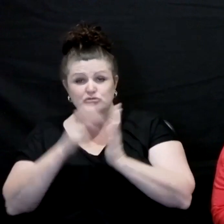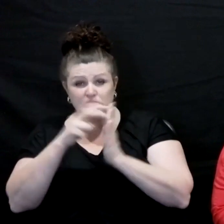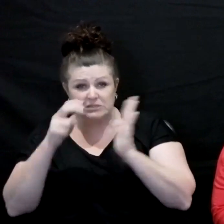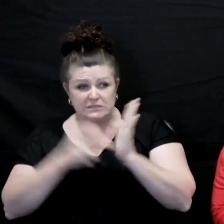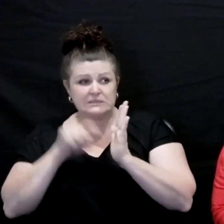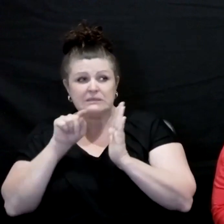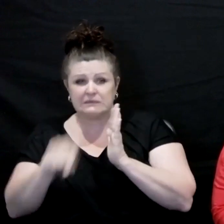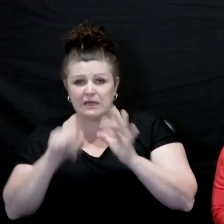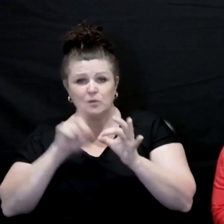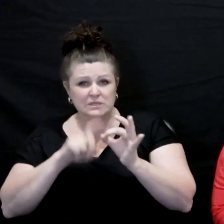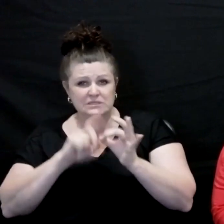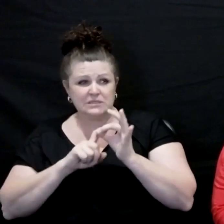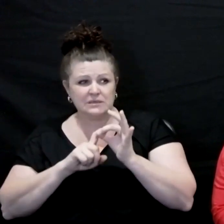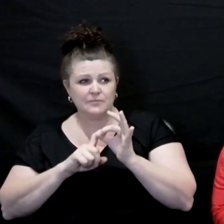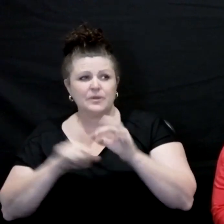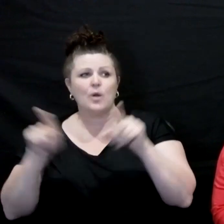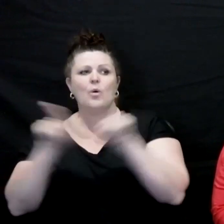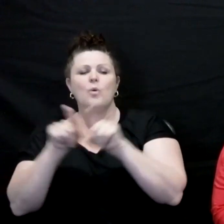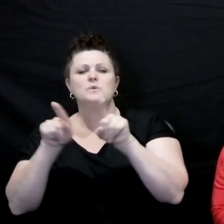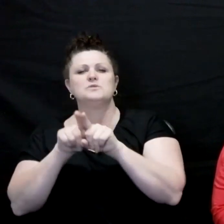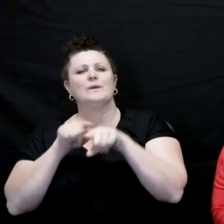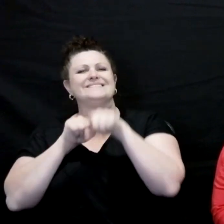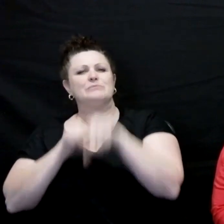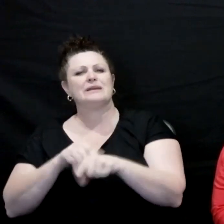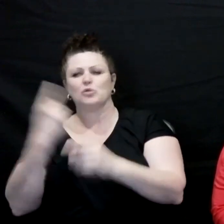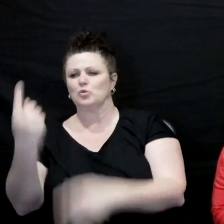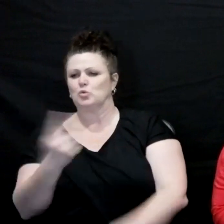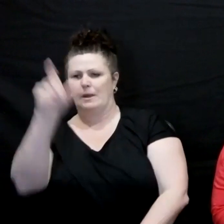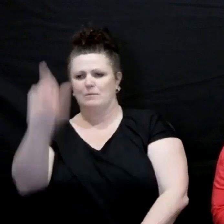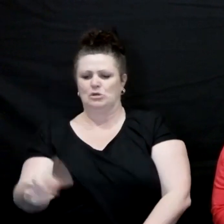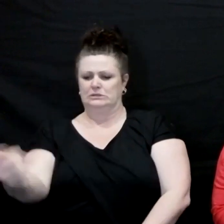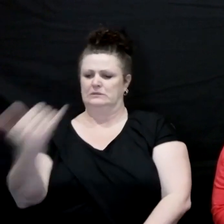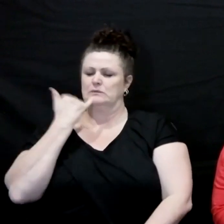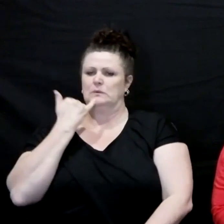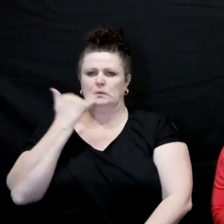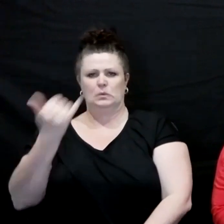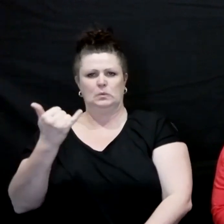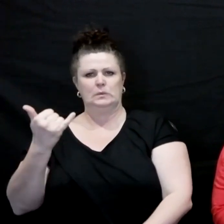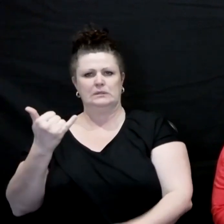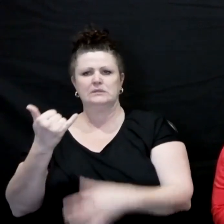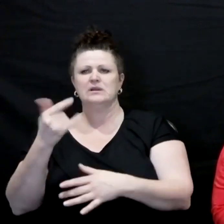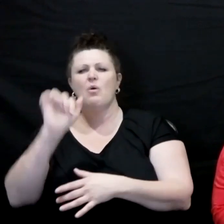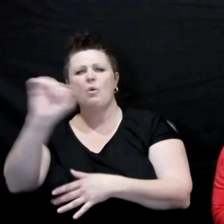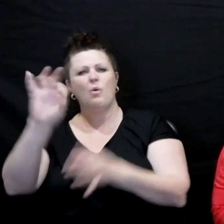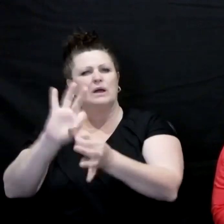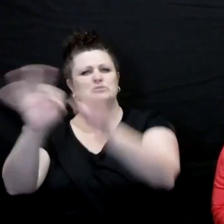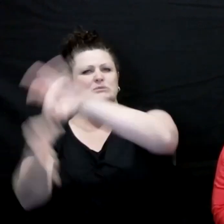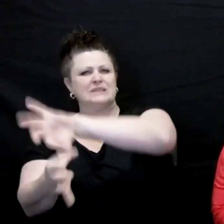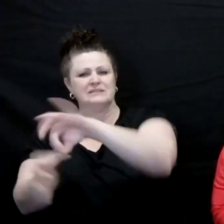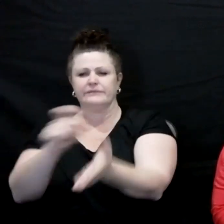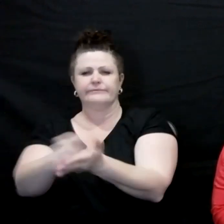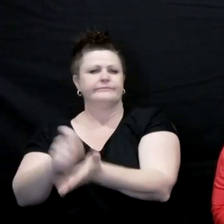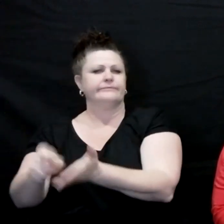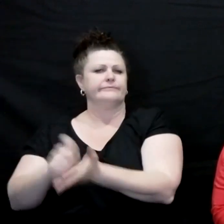also depended on the person taking the call writing her interpretation of my